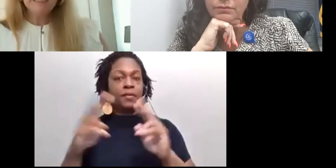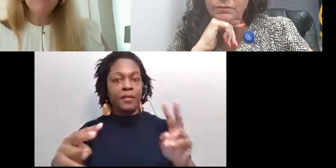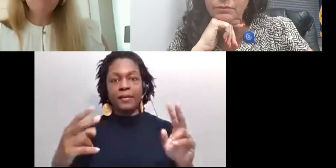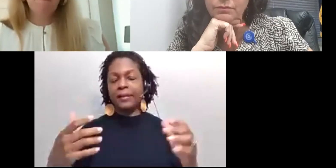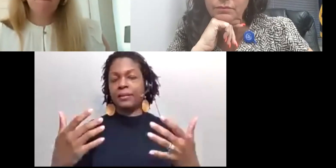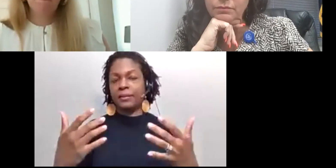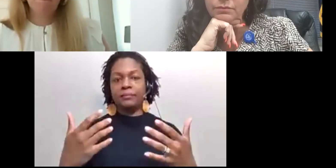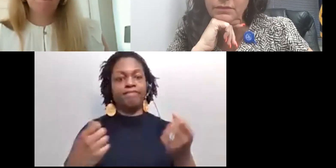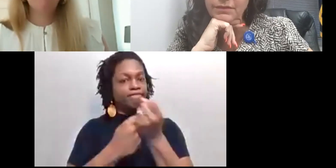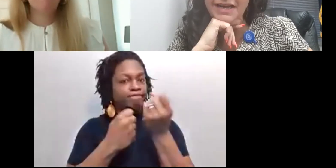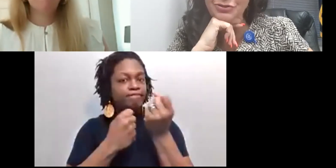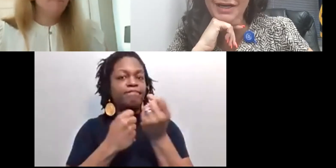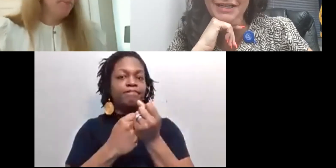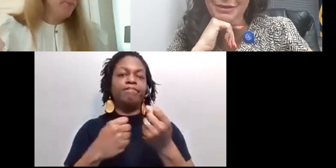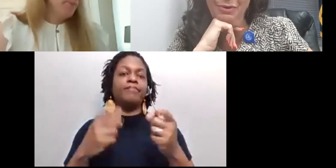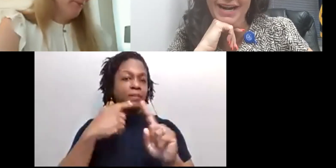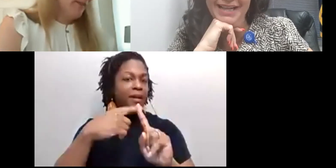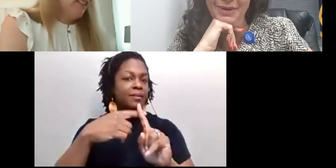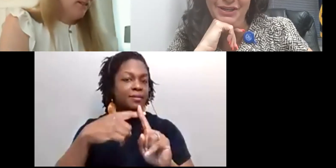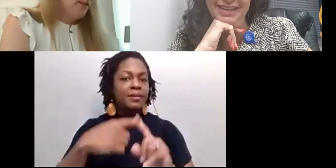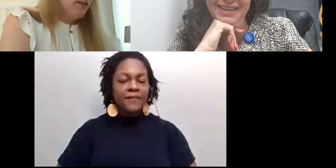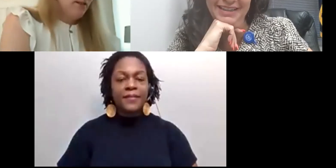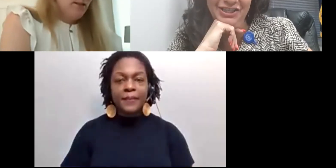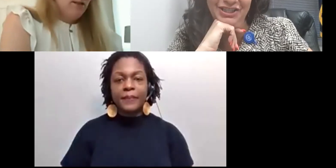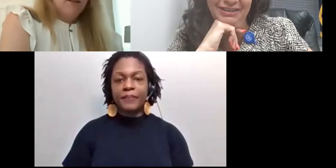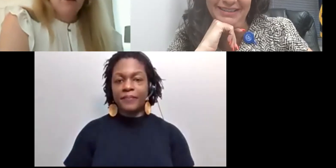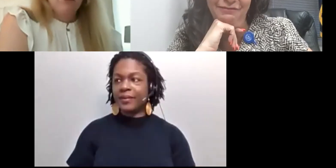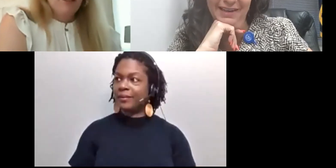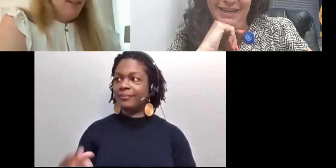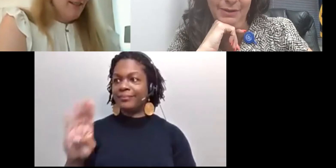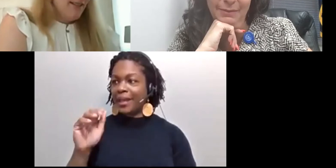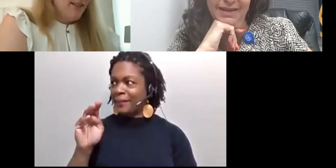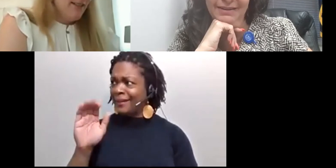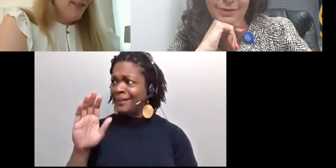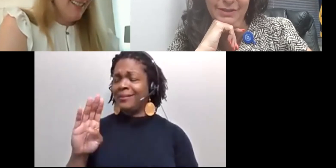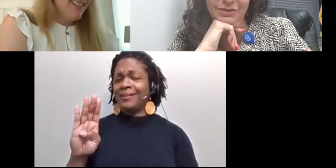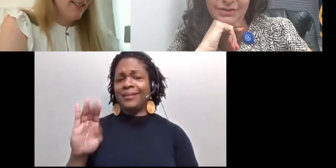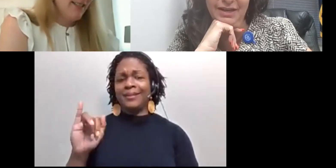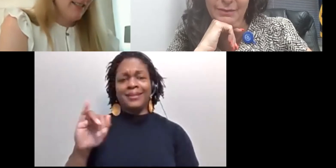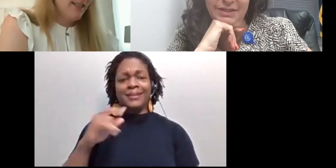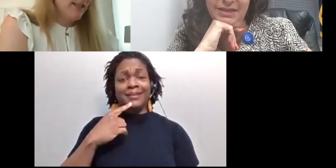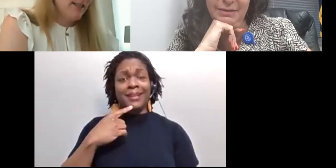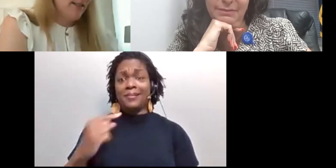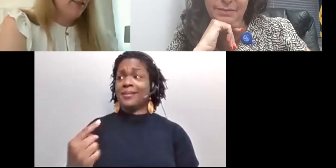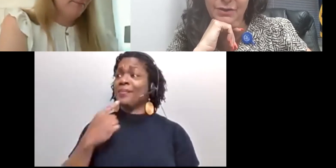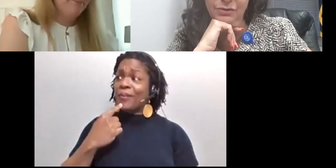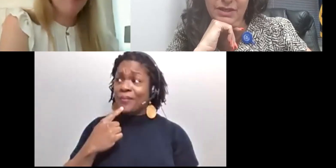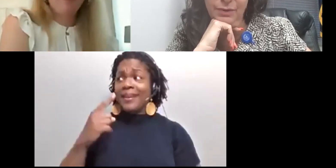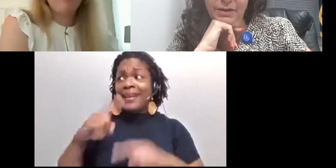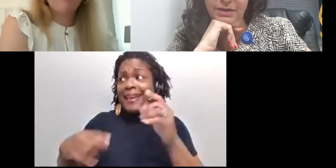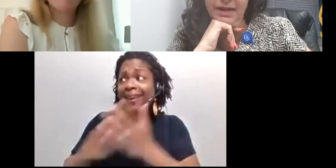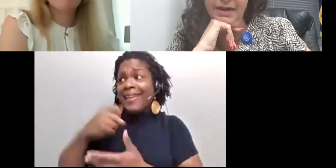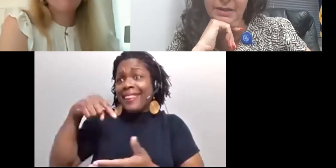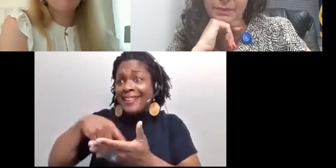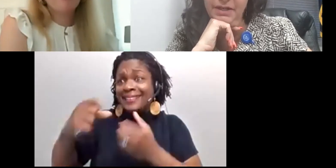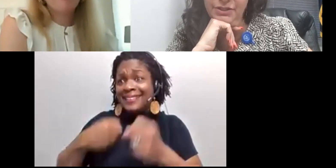positive. It's really disappointing that we couldn't get it this year, because I feel like it would have been one of those unanimous type bills